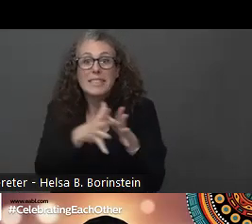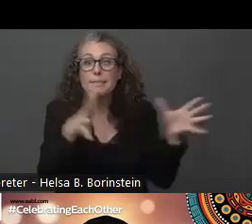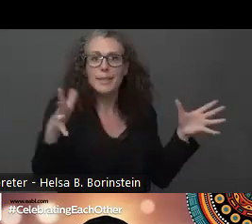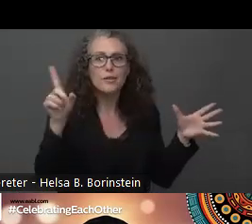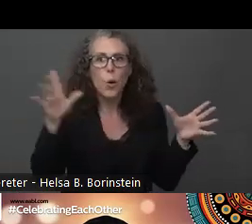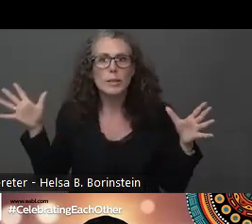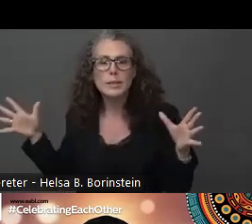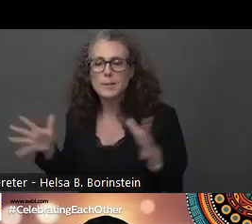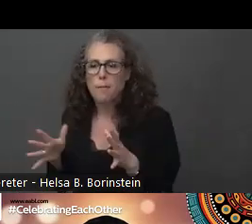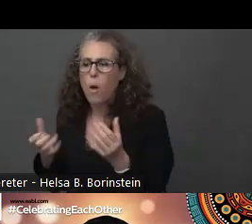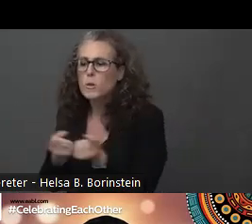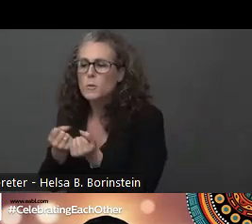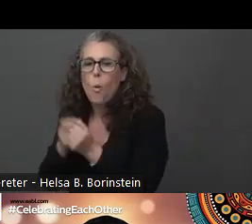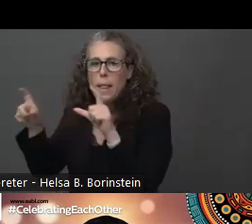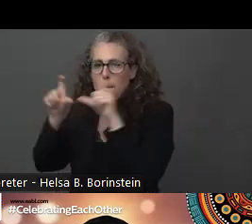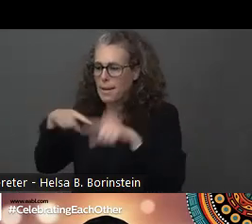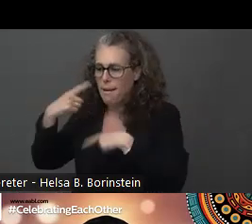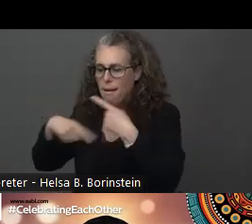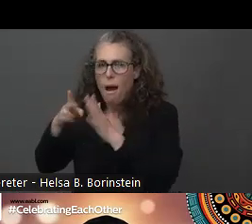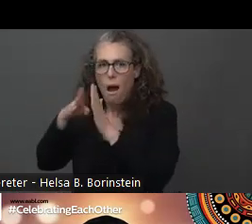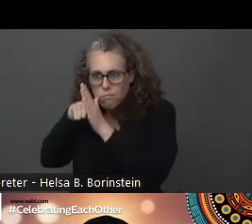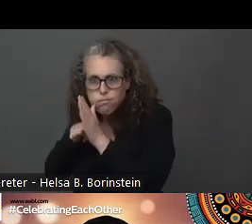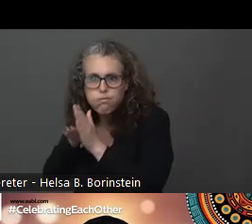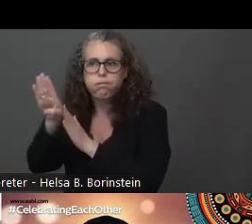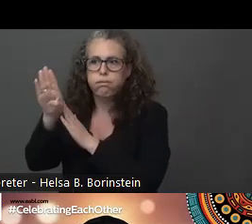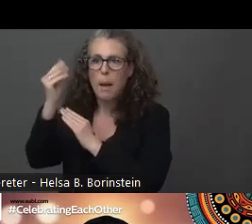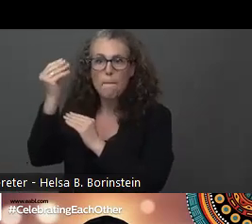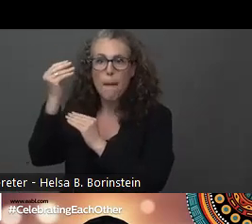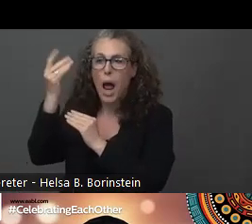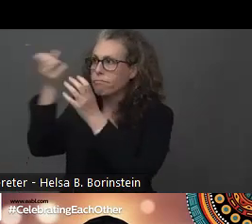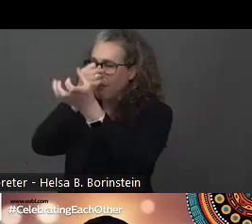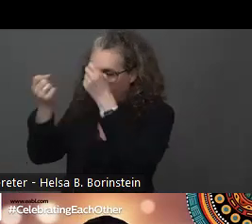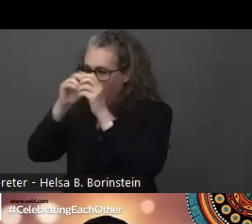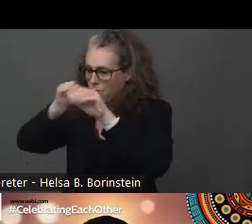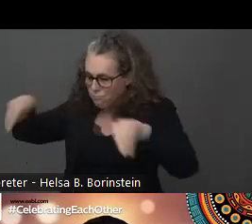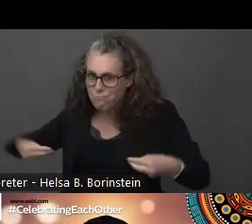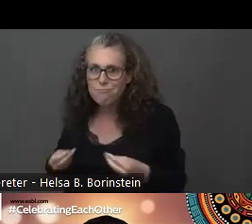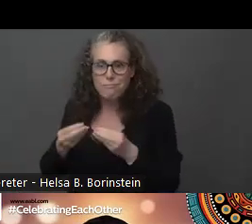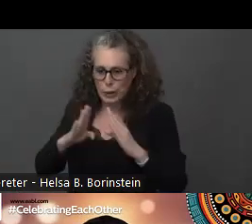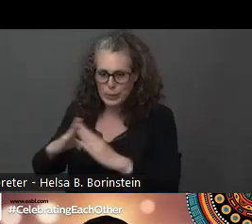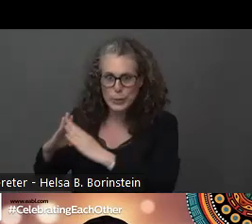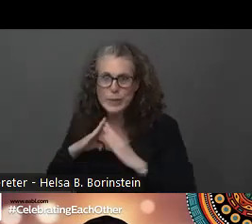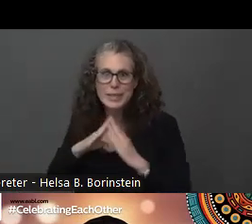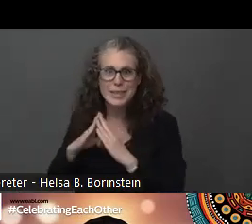them a business that they can do and thrive and get money to sustain themselves and their communities.